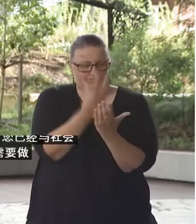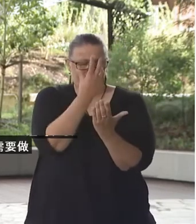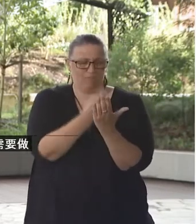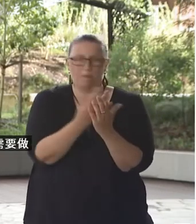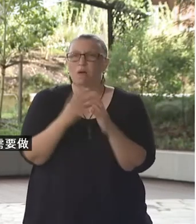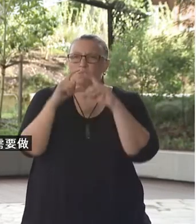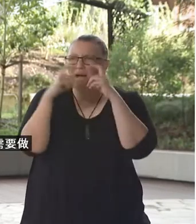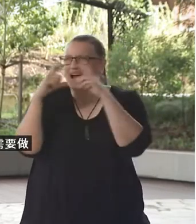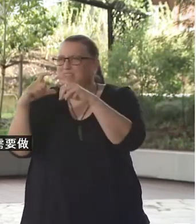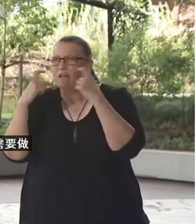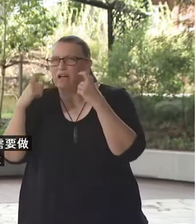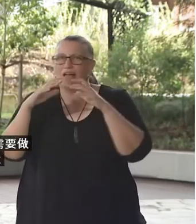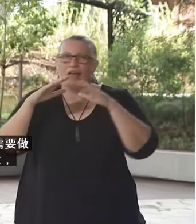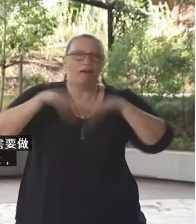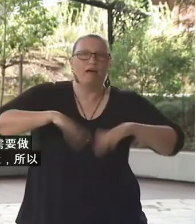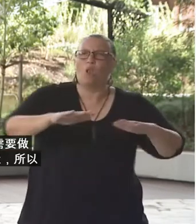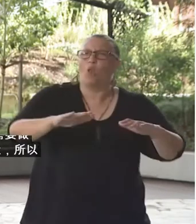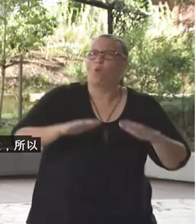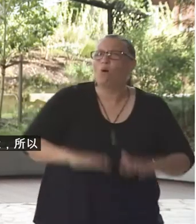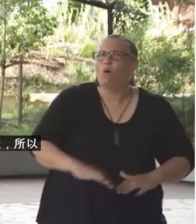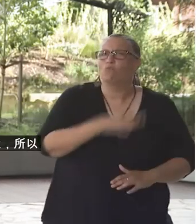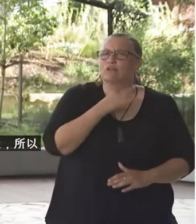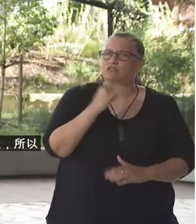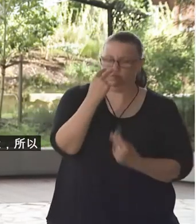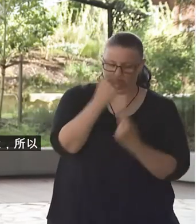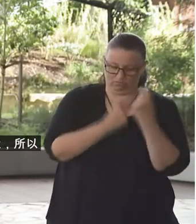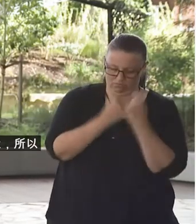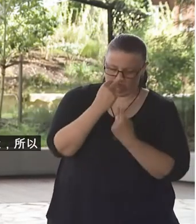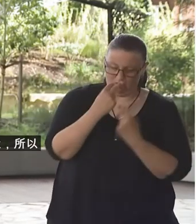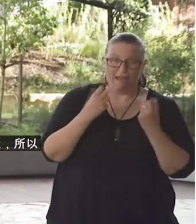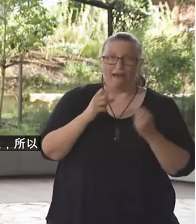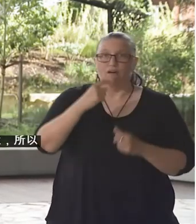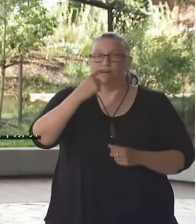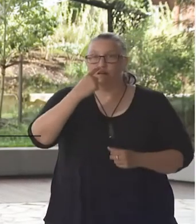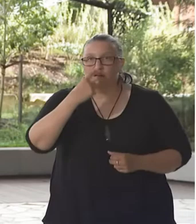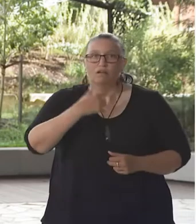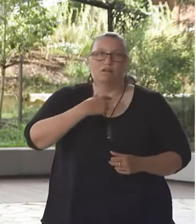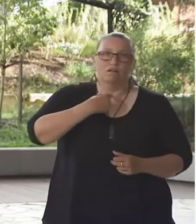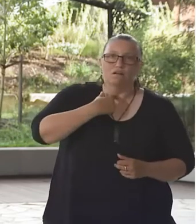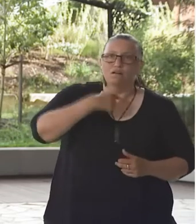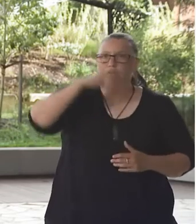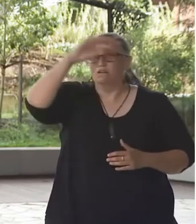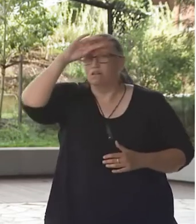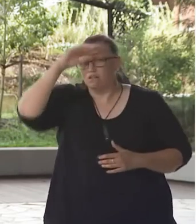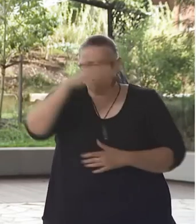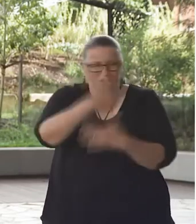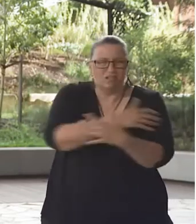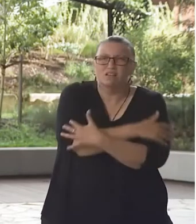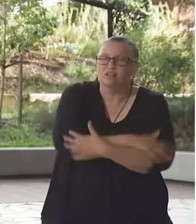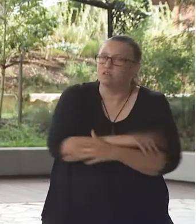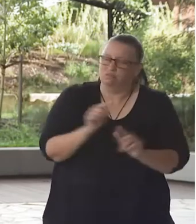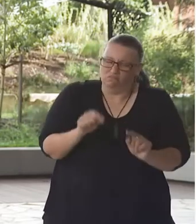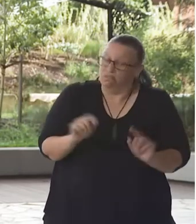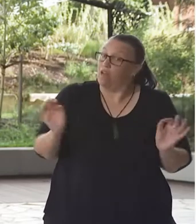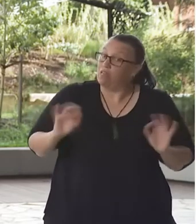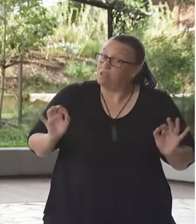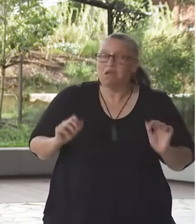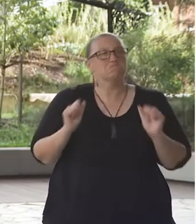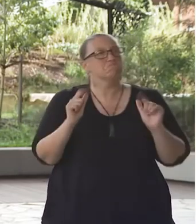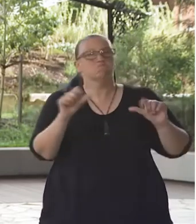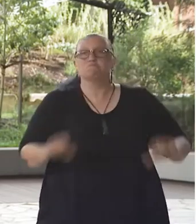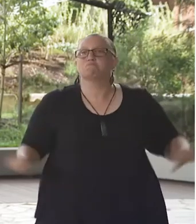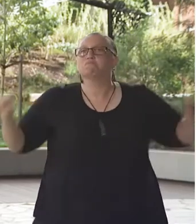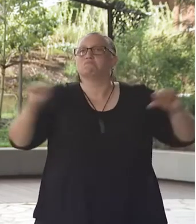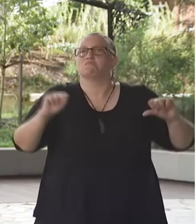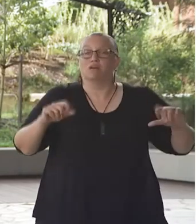need to do anything, it's monitor for symptoms. So we are trying to provide the community with an understanding of